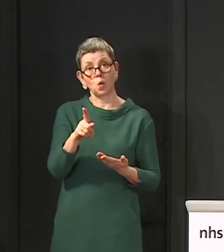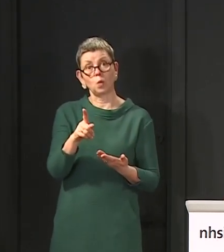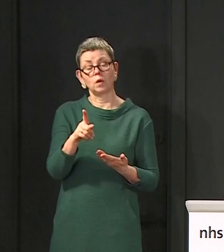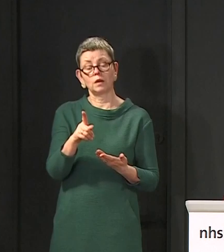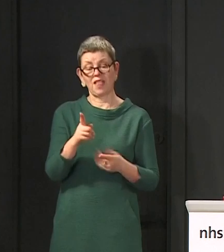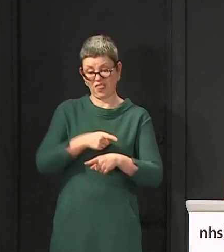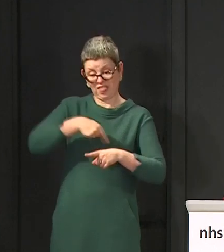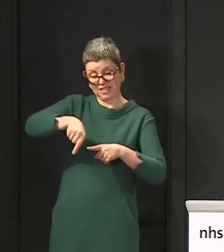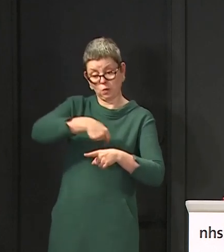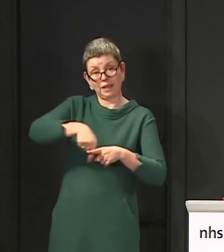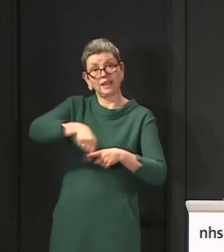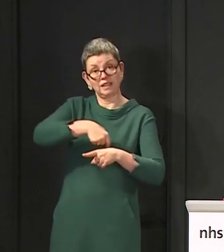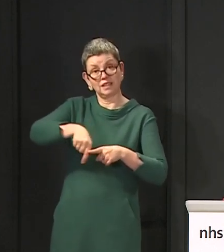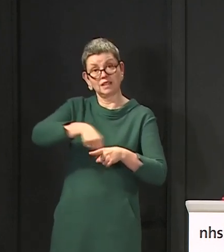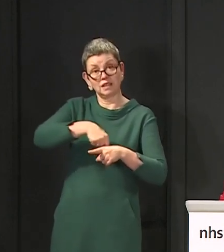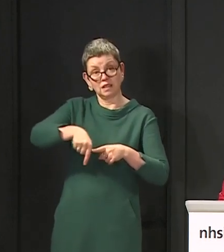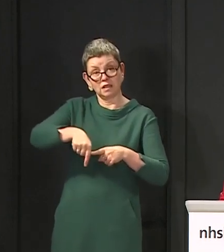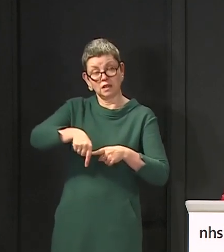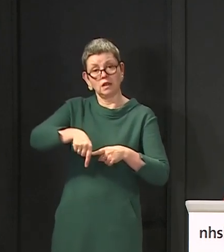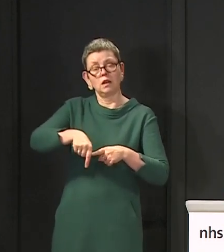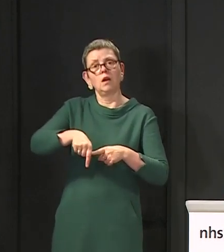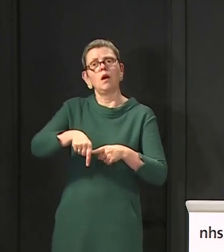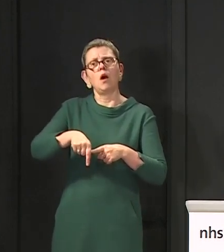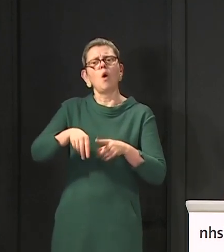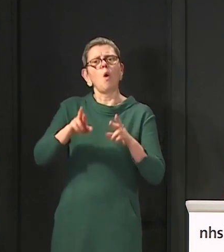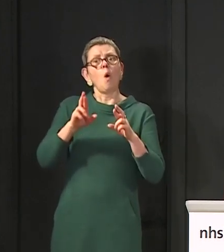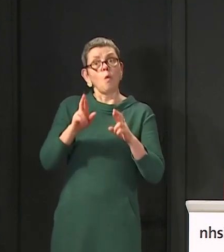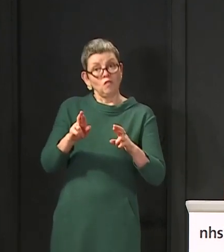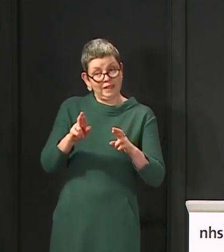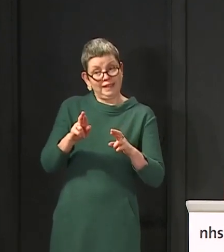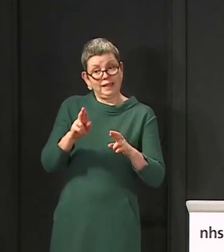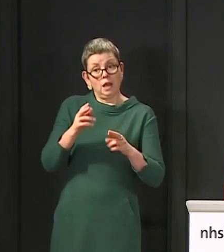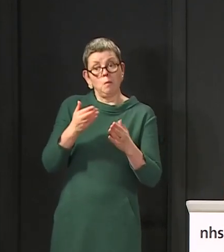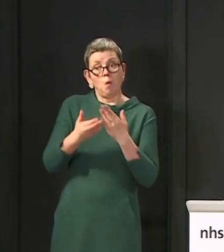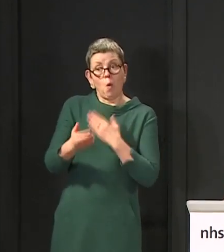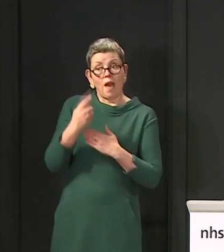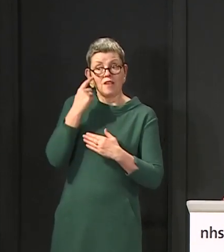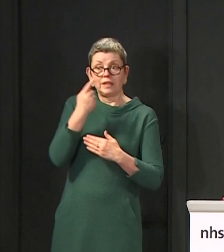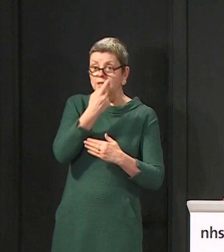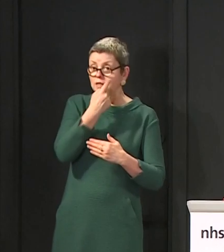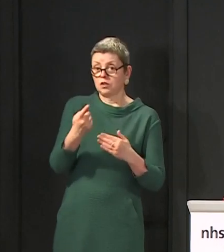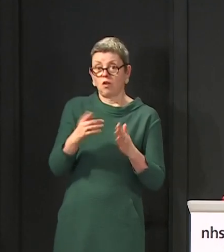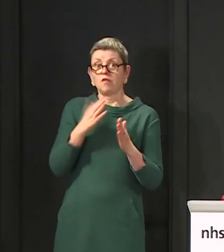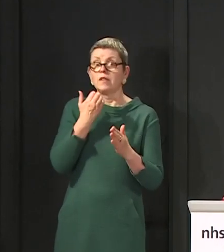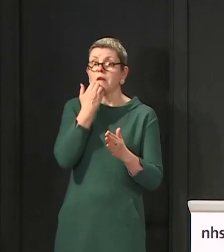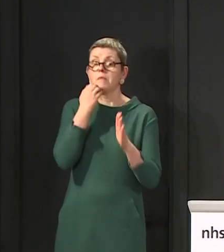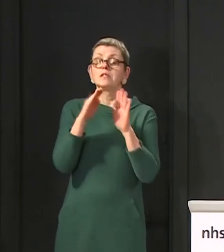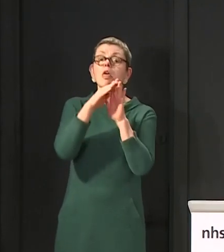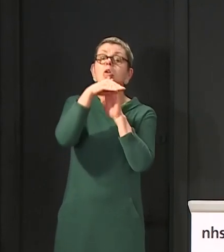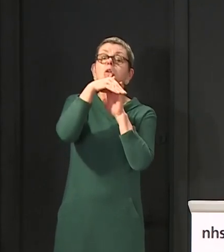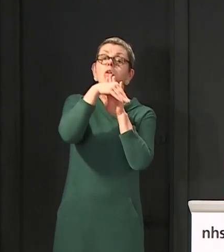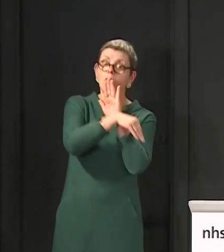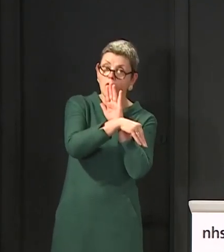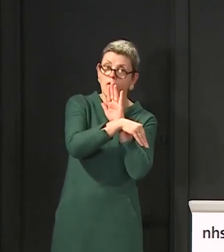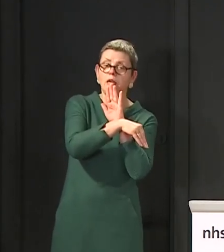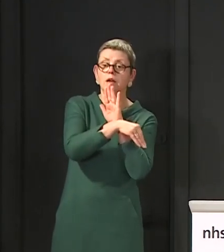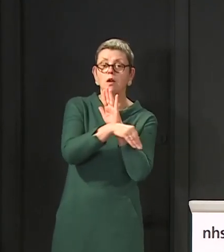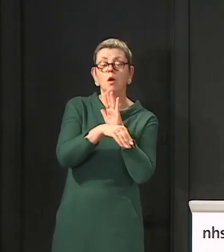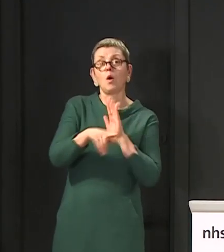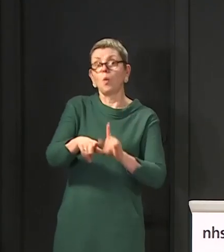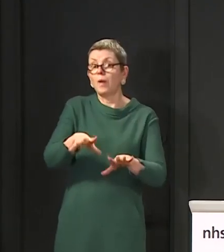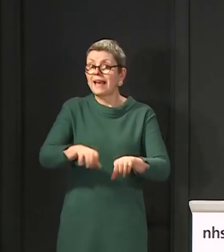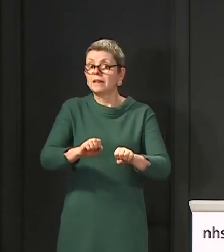coming week, as hopefully we will see more evidence of a downward trend in the virus, that we will assess further whether it is